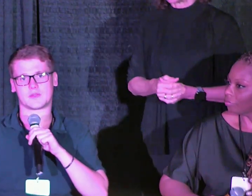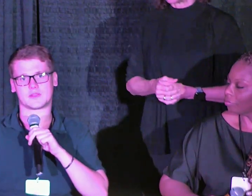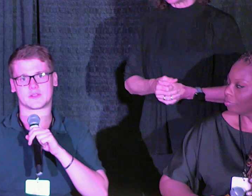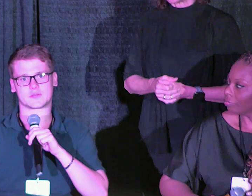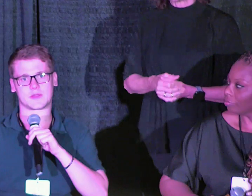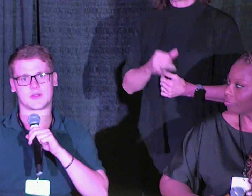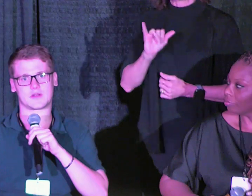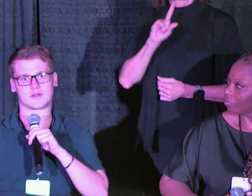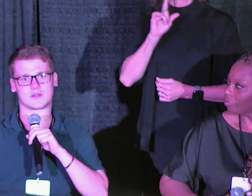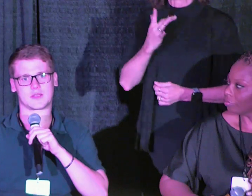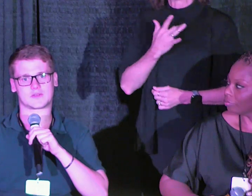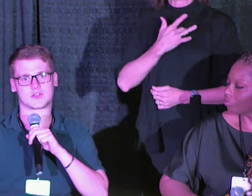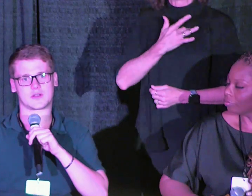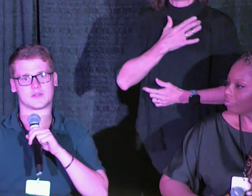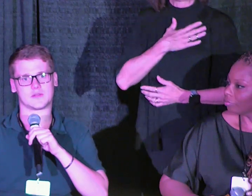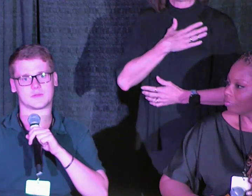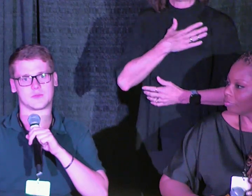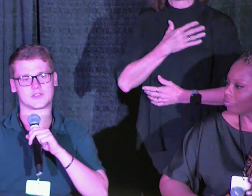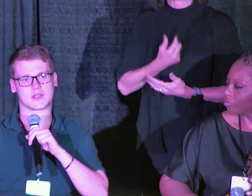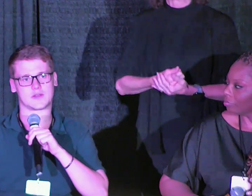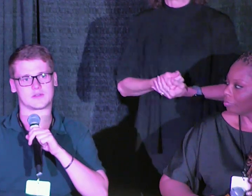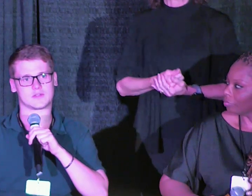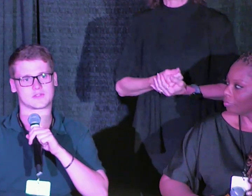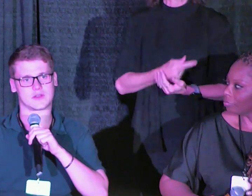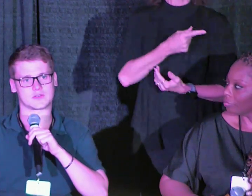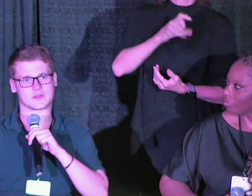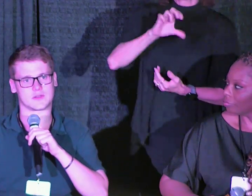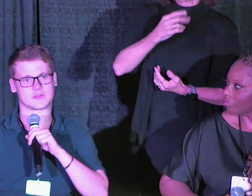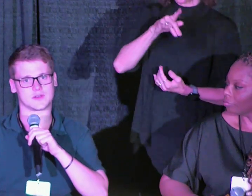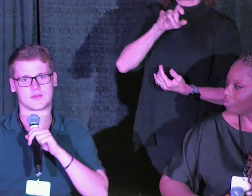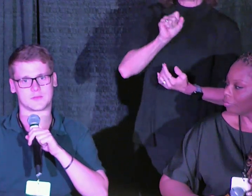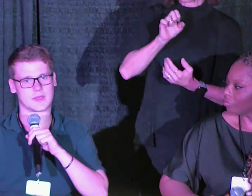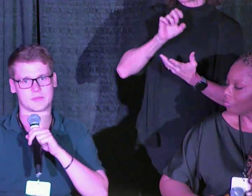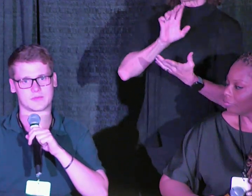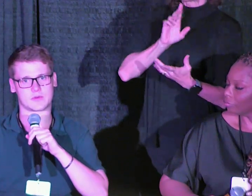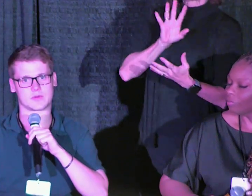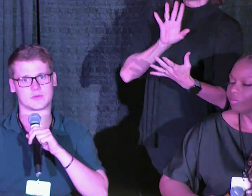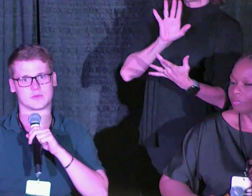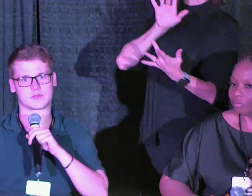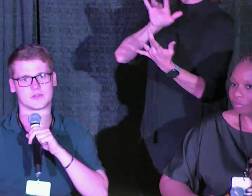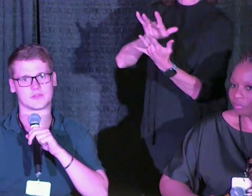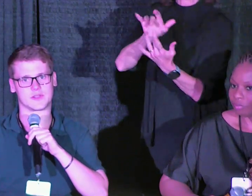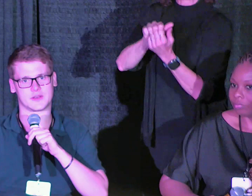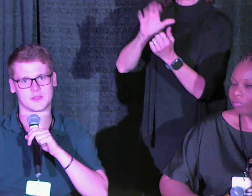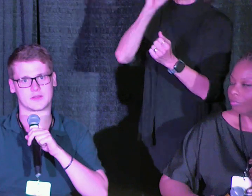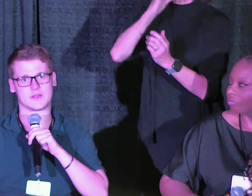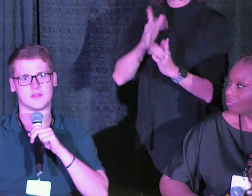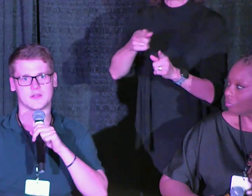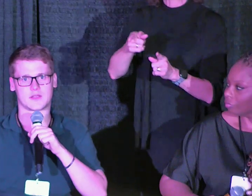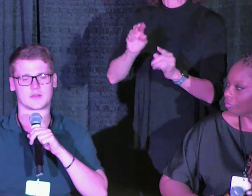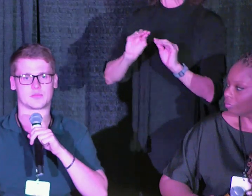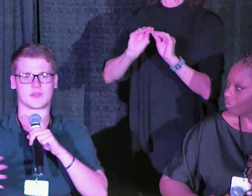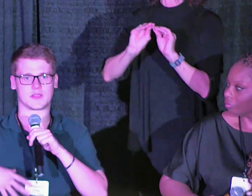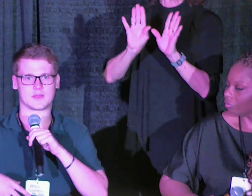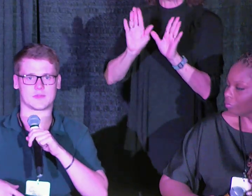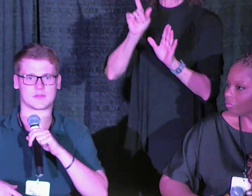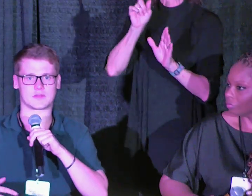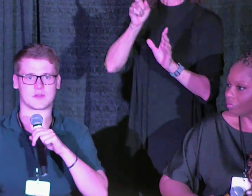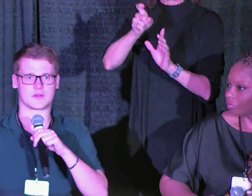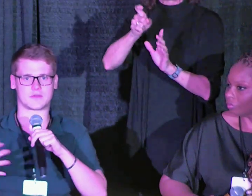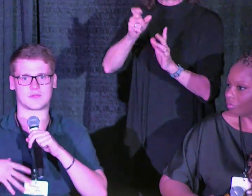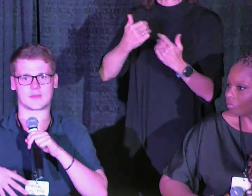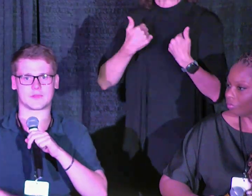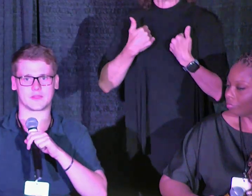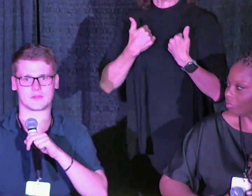And that really touched my heart, like Charlie reaching out to a stranger that she'd never met before who was clearly in need and kind of bringing him